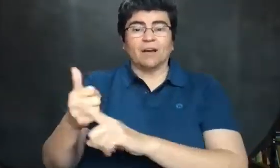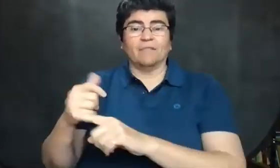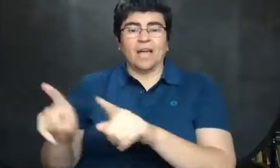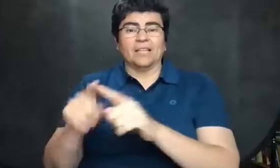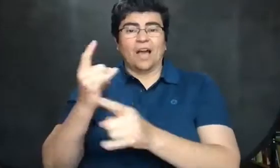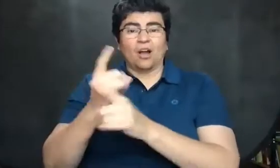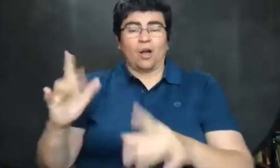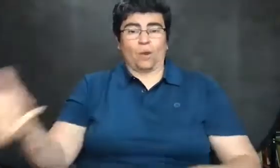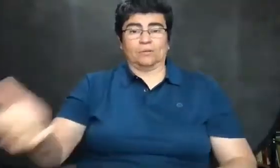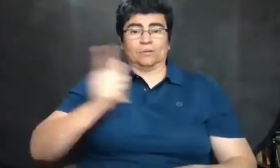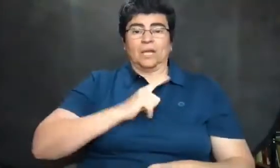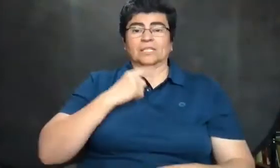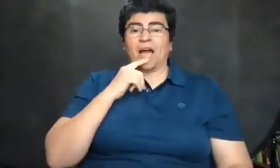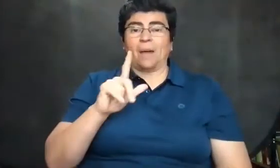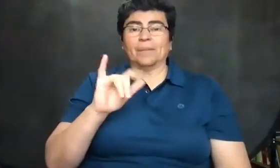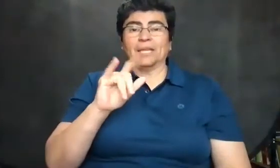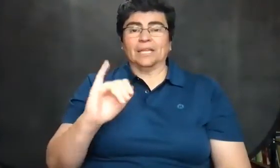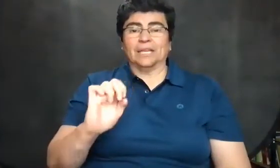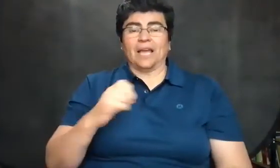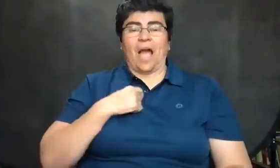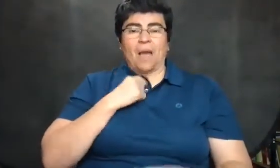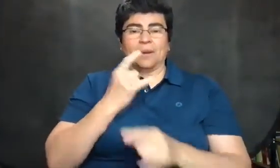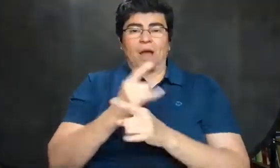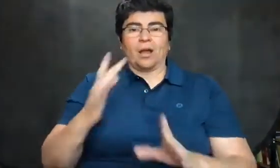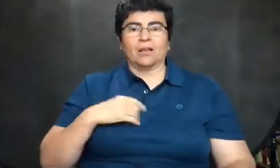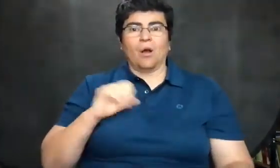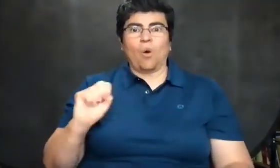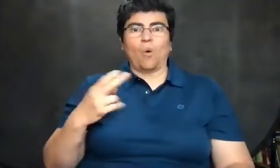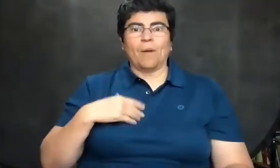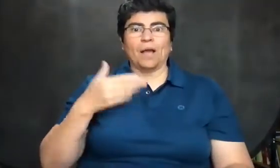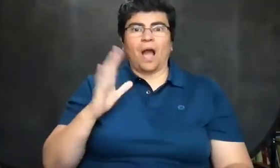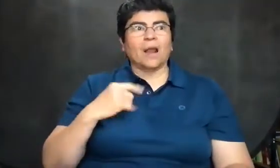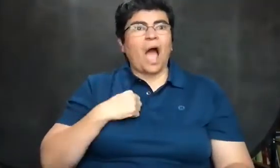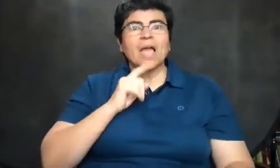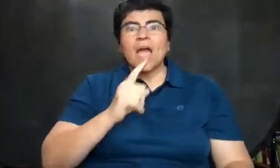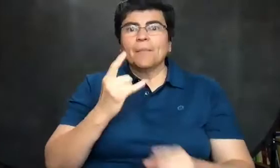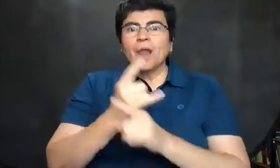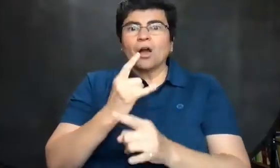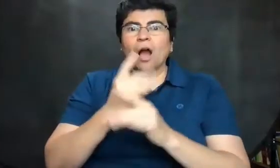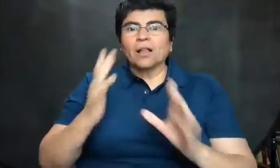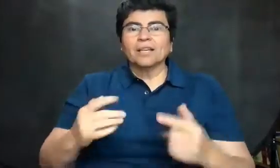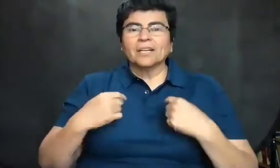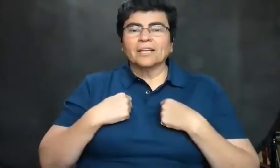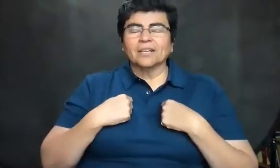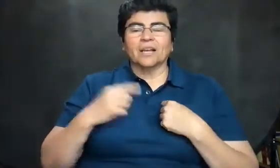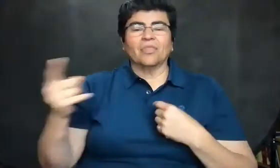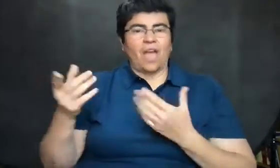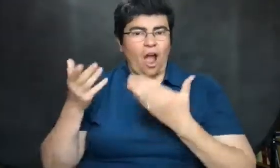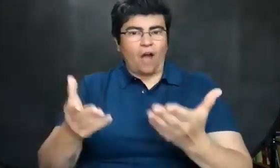got to me, I said, I'm Lily and I'm an alcoholic. Oh my God, I'm an alcoholic. and they offered a white chip to help you start a new